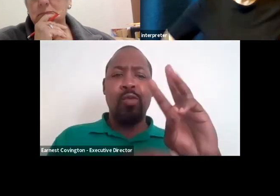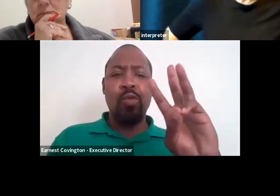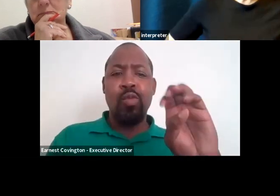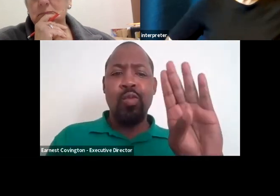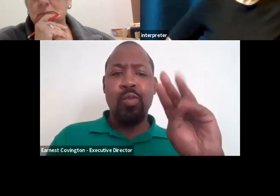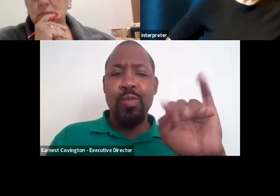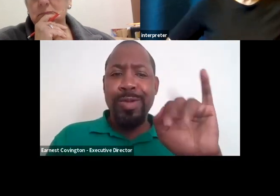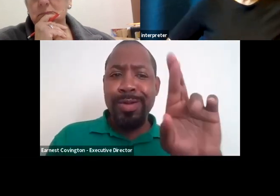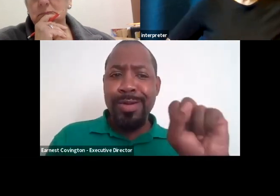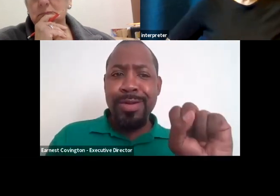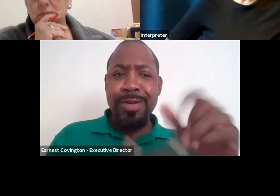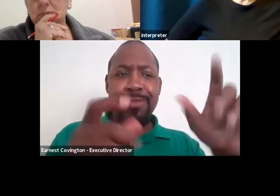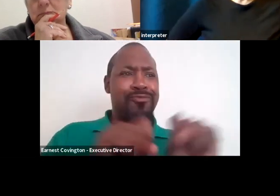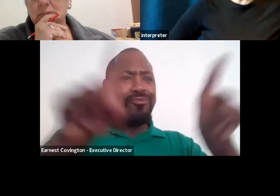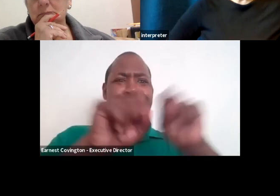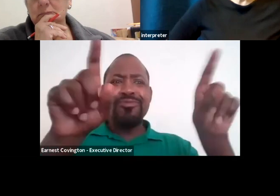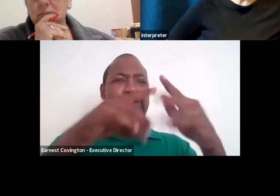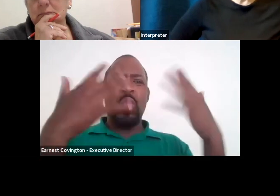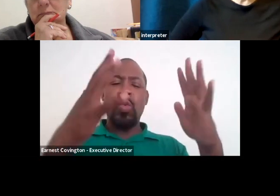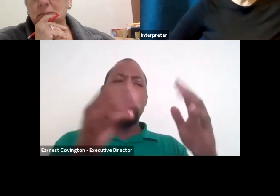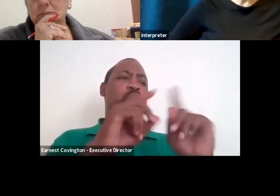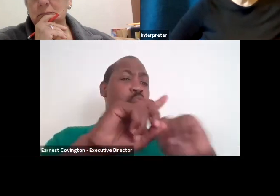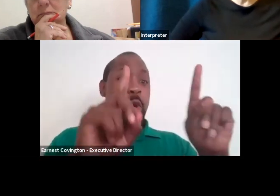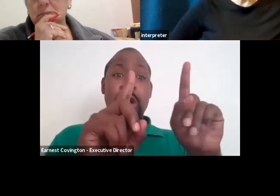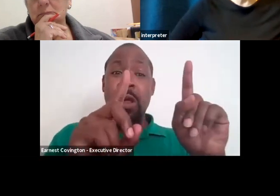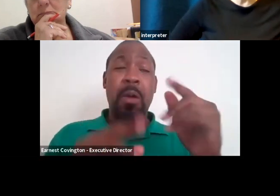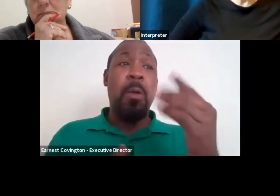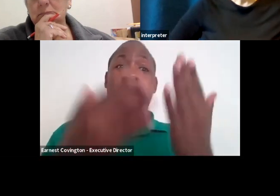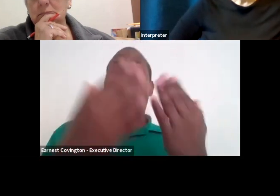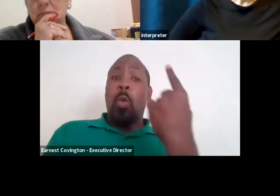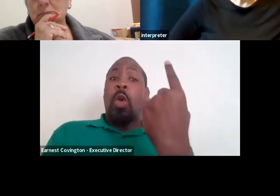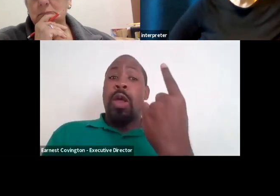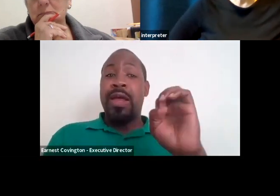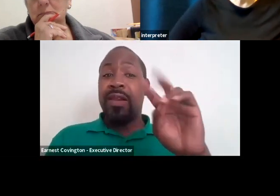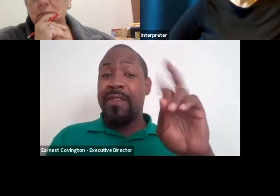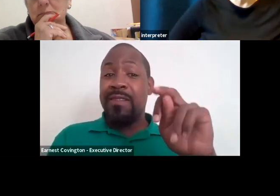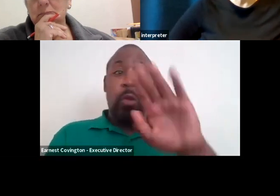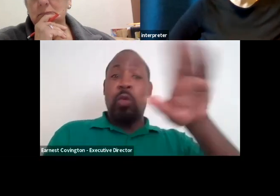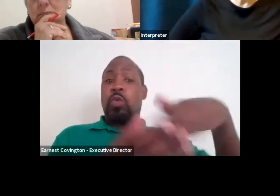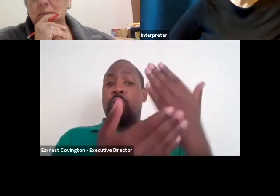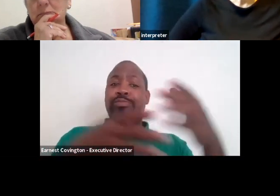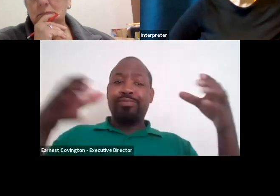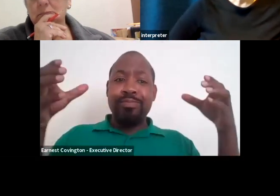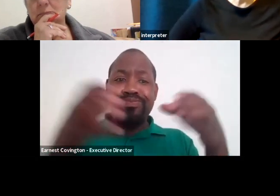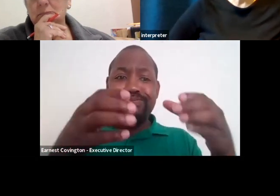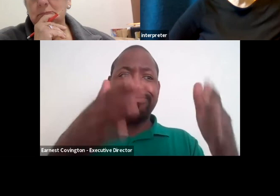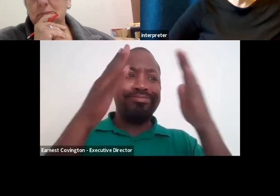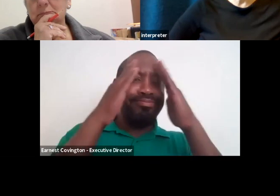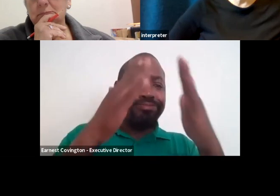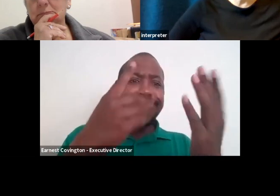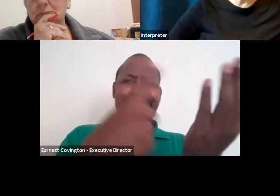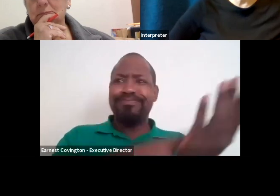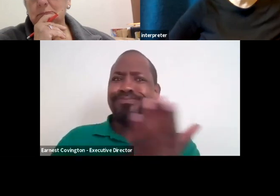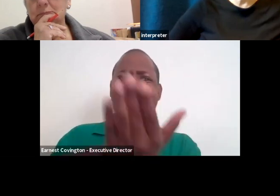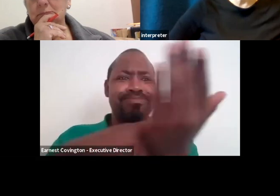up. And, we've had webinars and panels and things, but maybe one